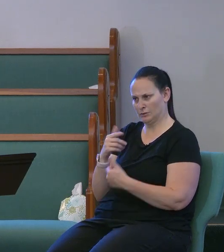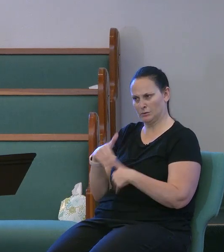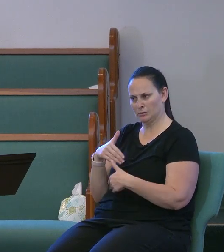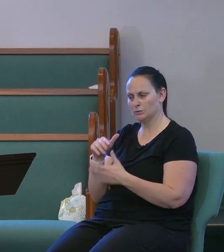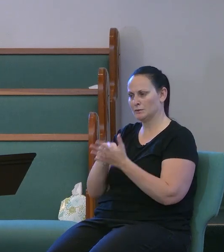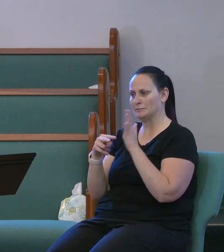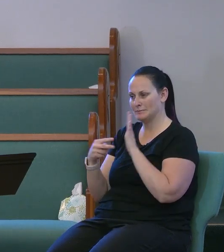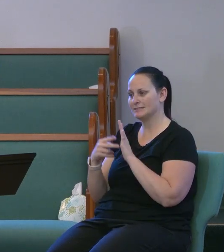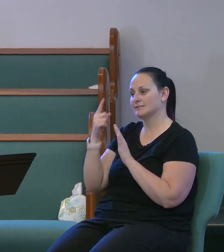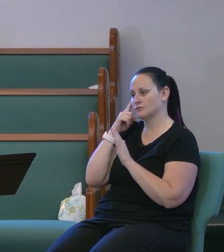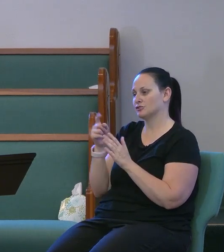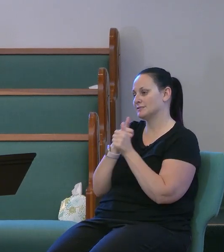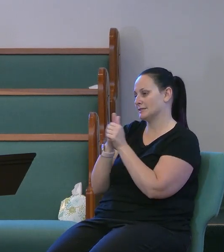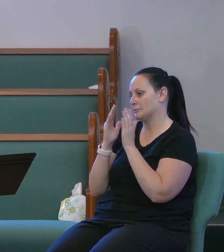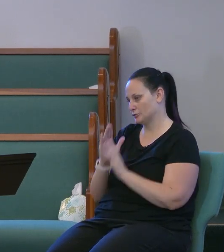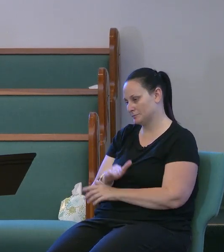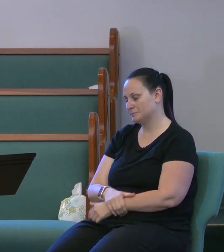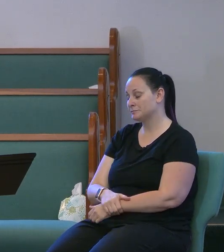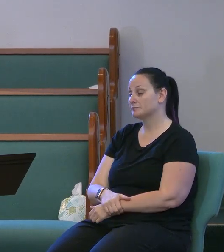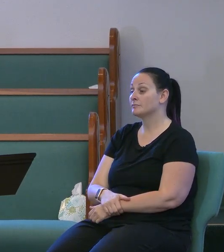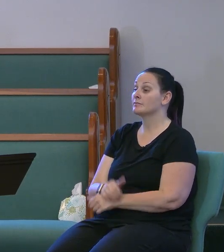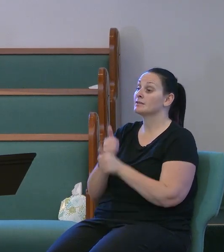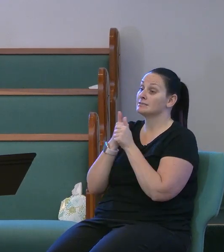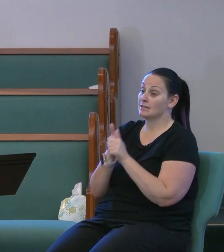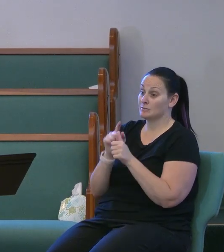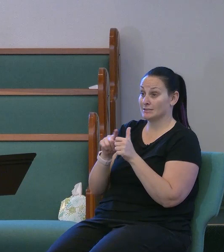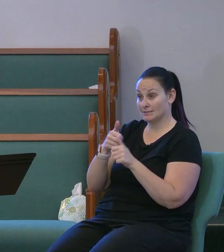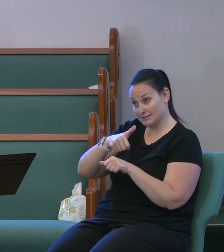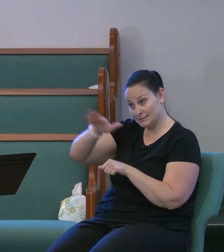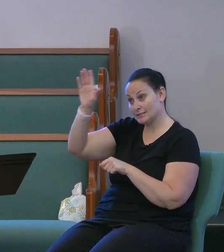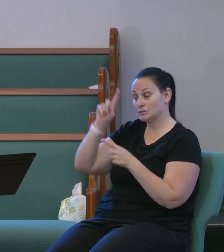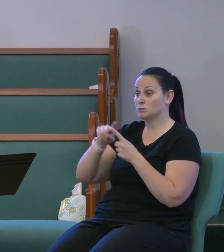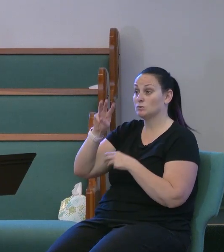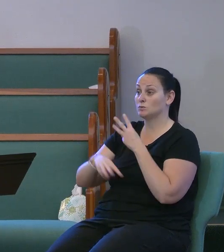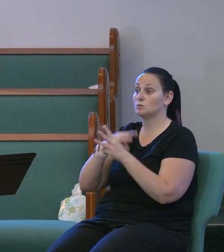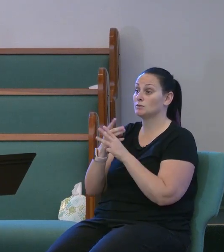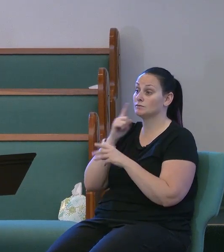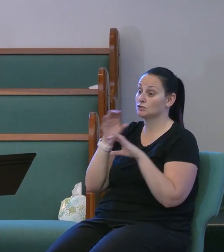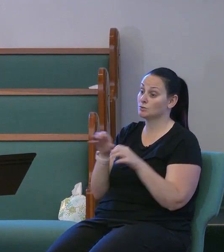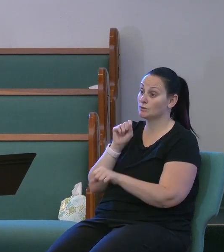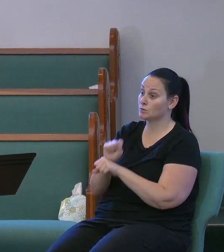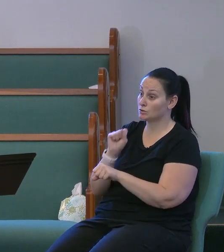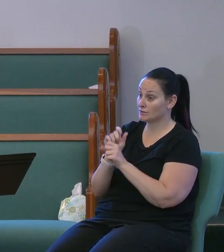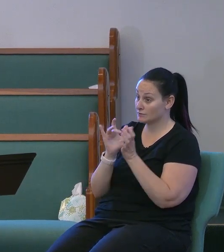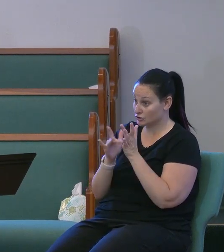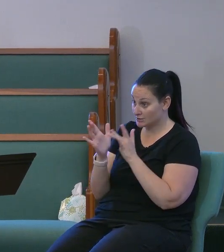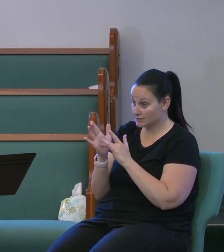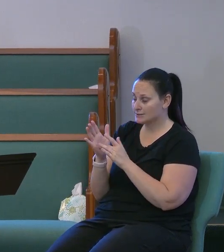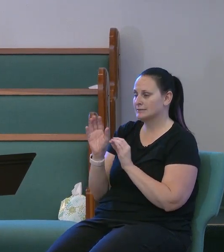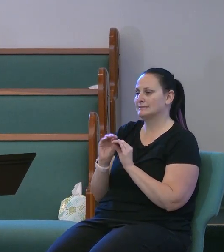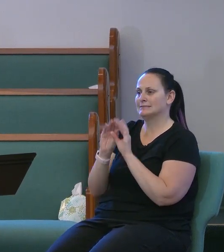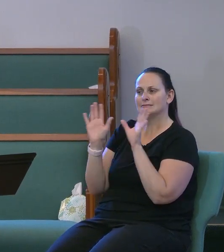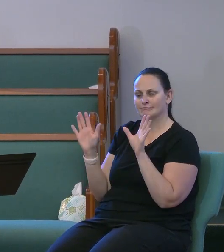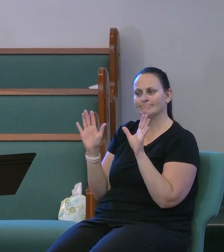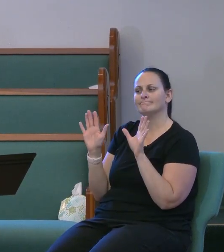be a disciple. As the disciples then are sent out into the world to do the work of Jesus, it is clear that